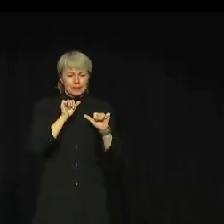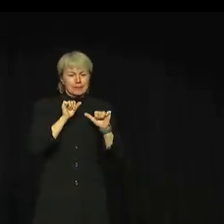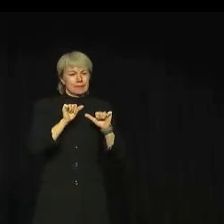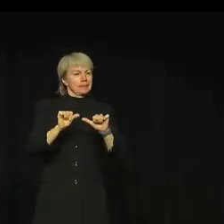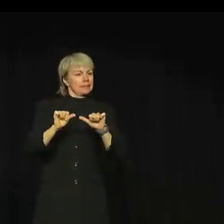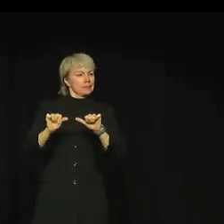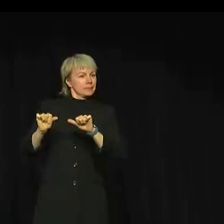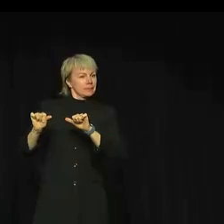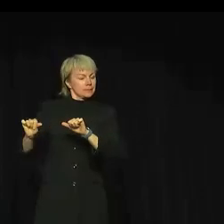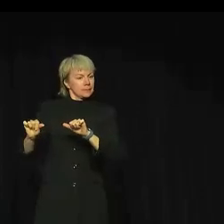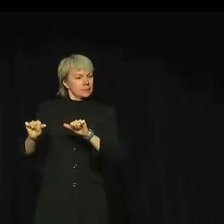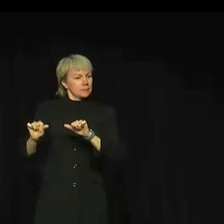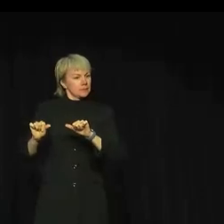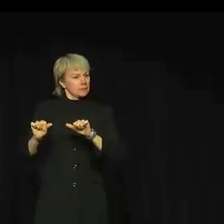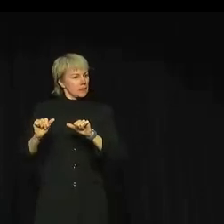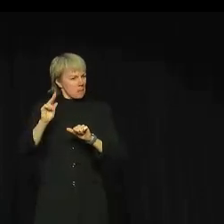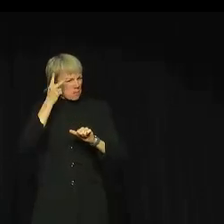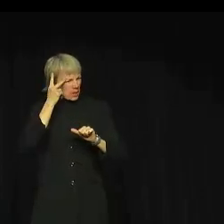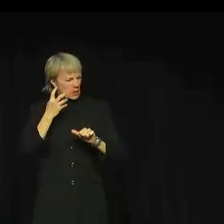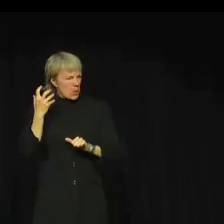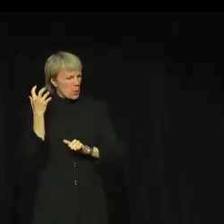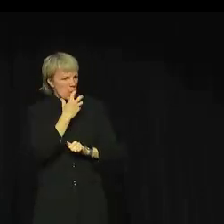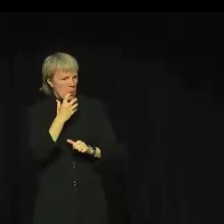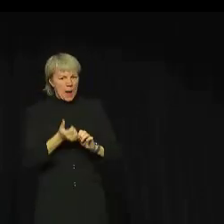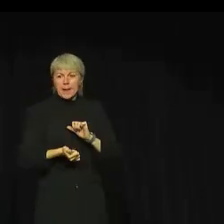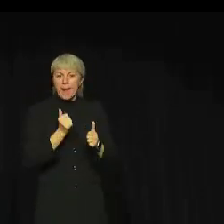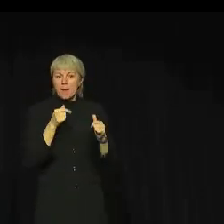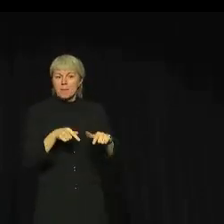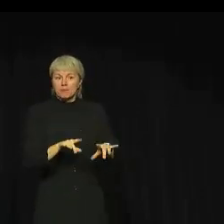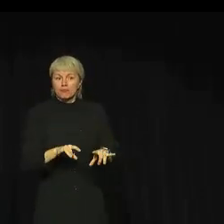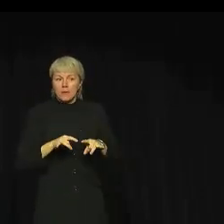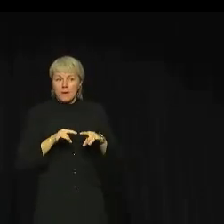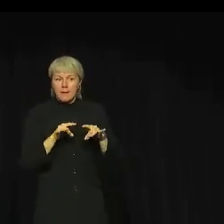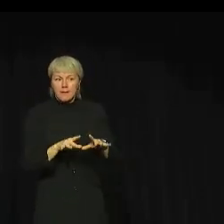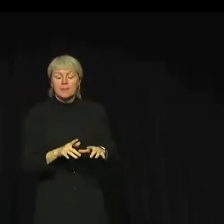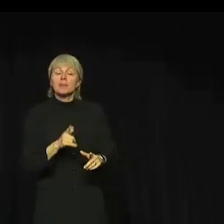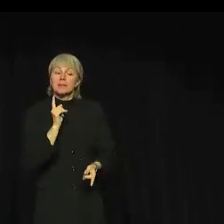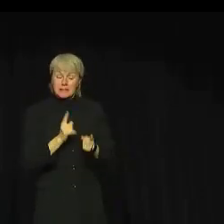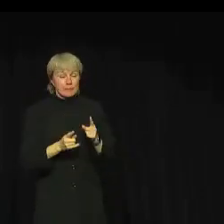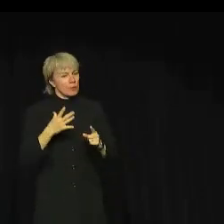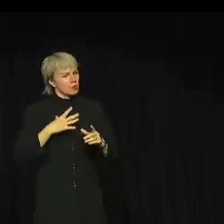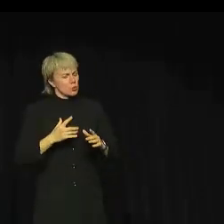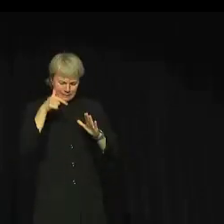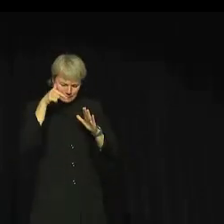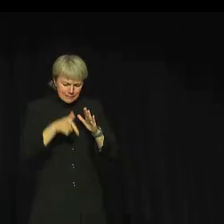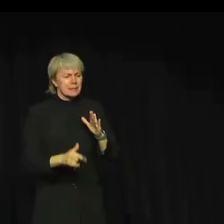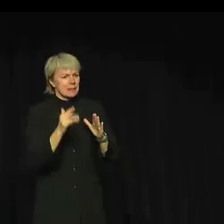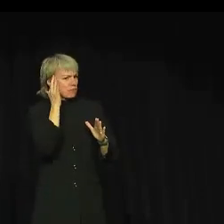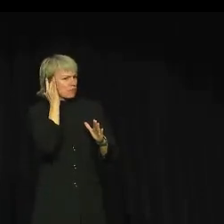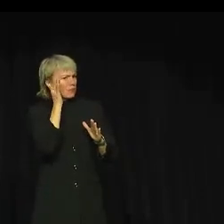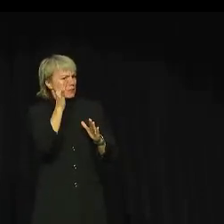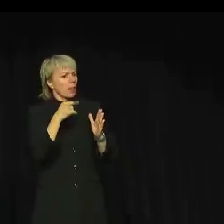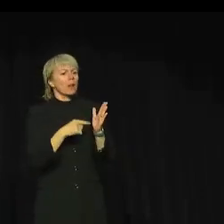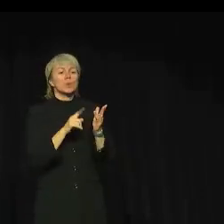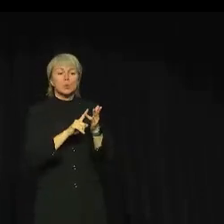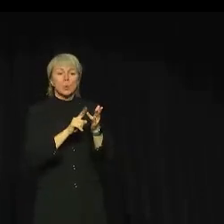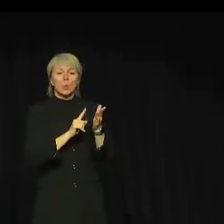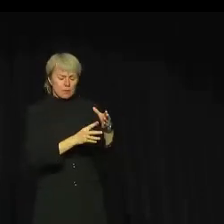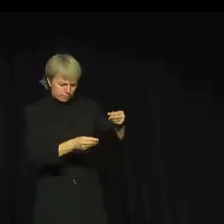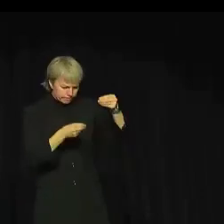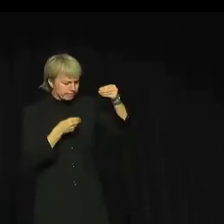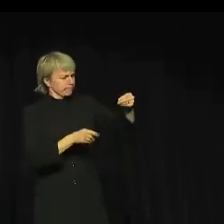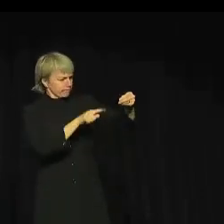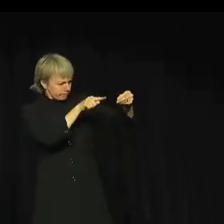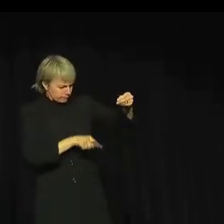Australia. So sometimes you need some deep principles as tools to ensure that